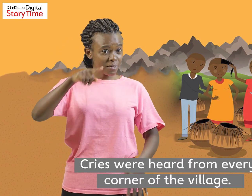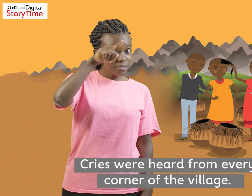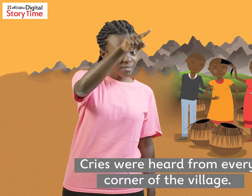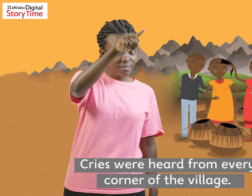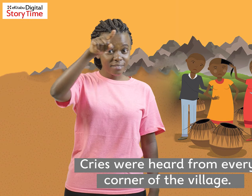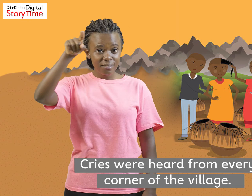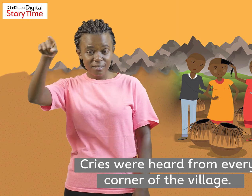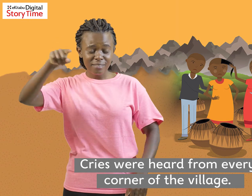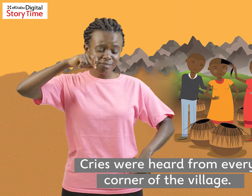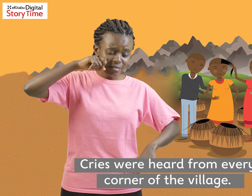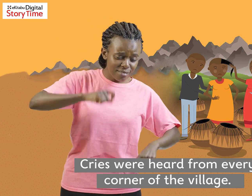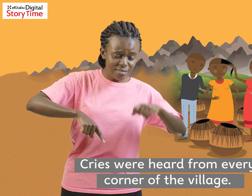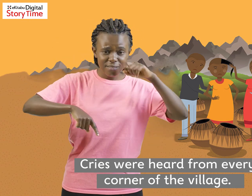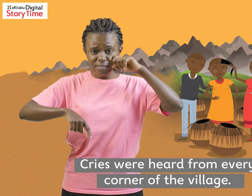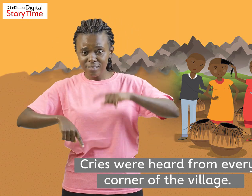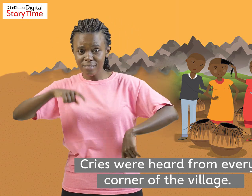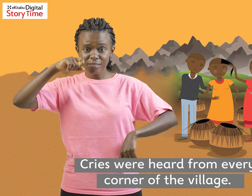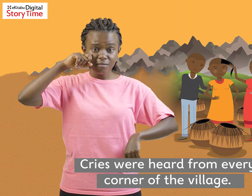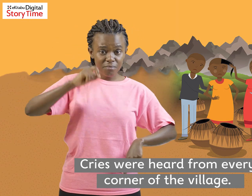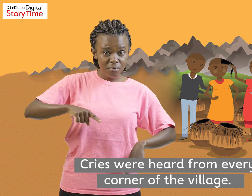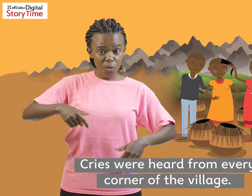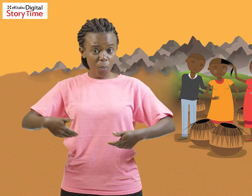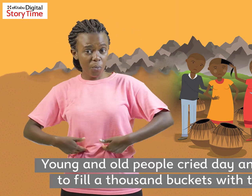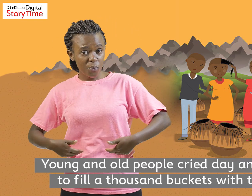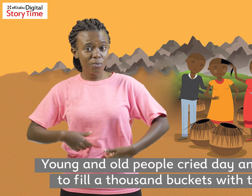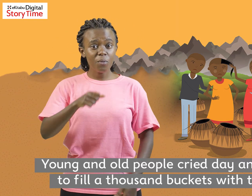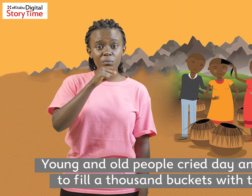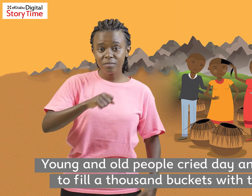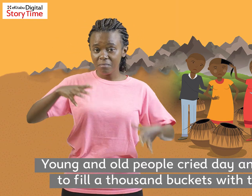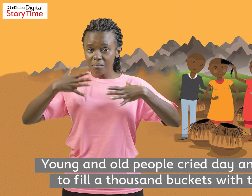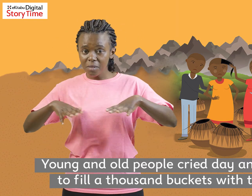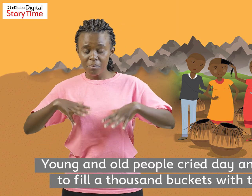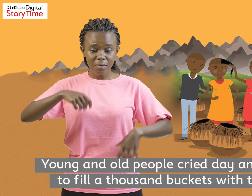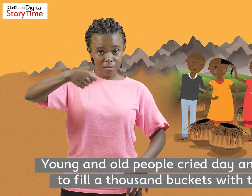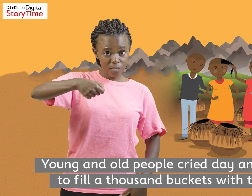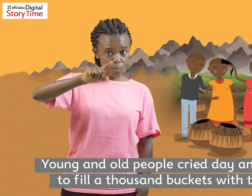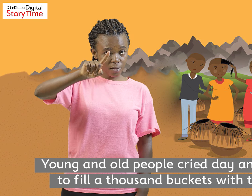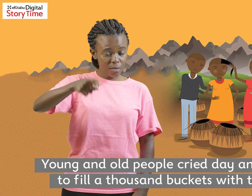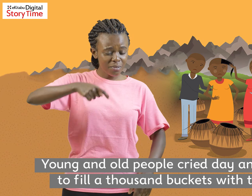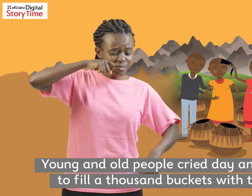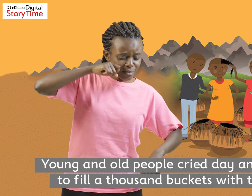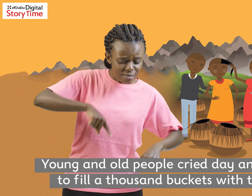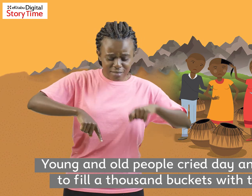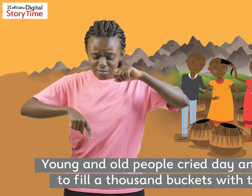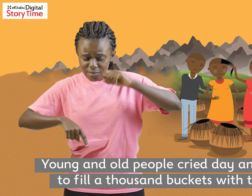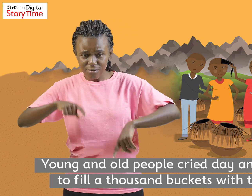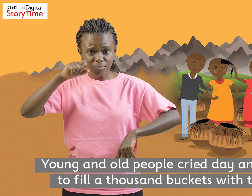Cries were heard from every corner of the village. Young and old people cried day and night